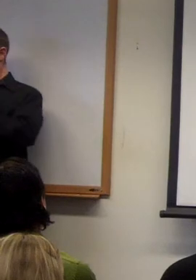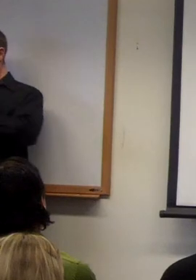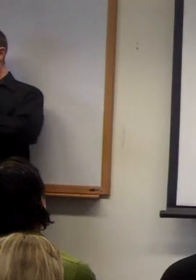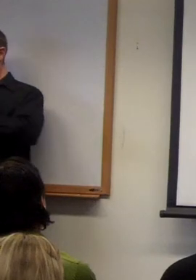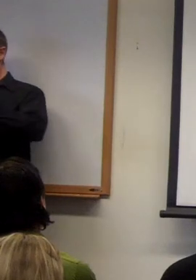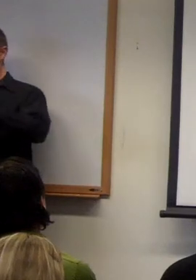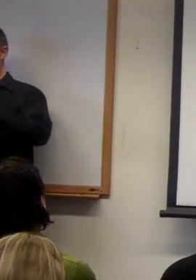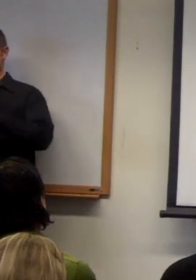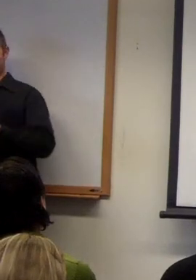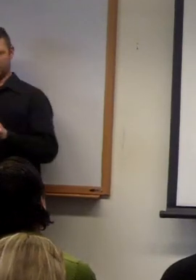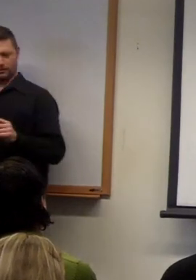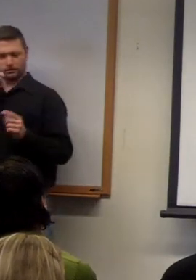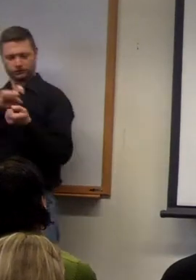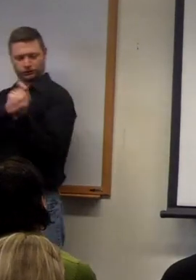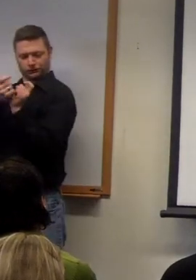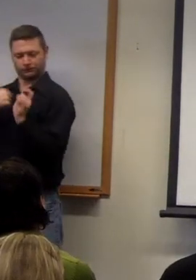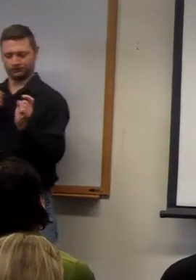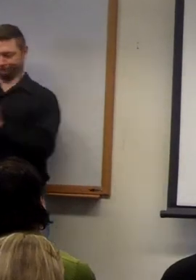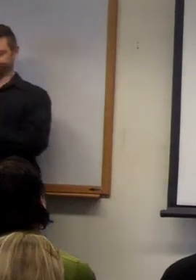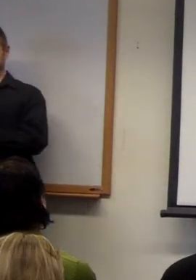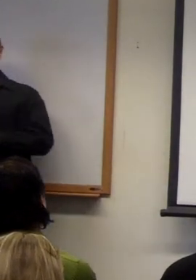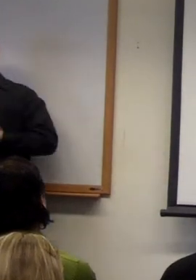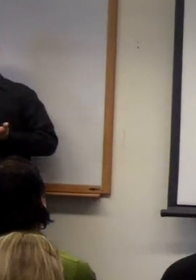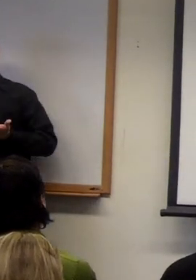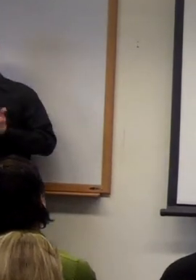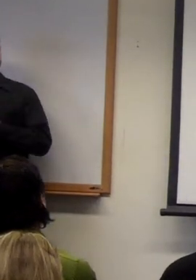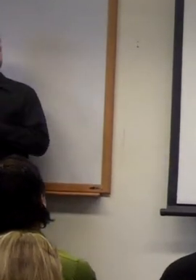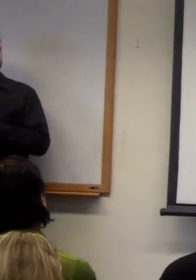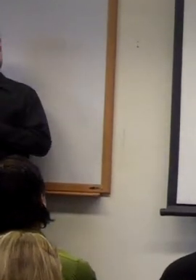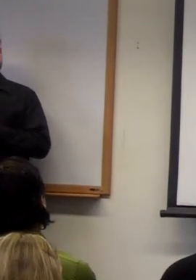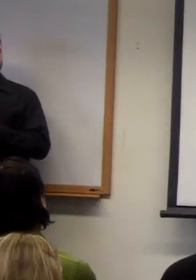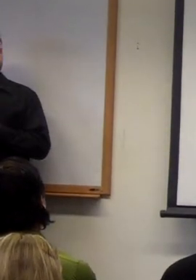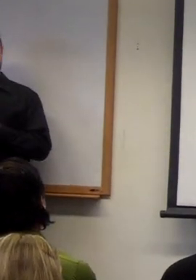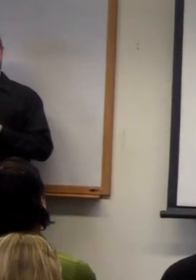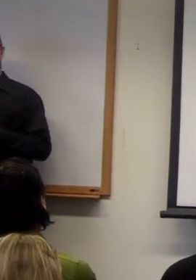ethic is and what I deem as important.